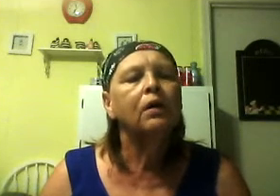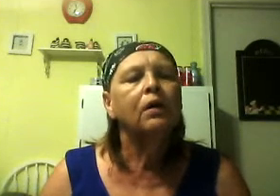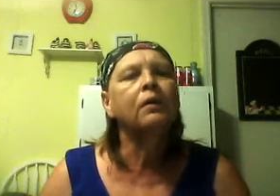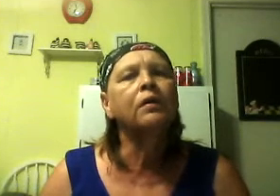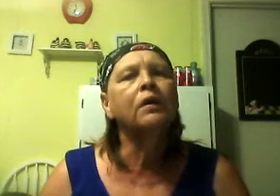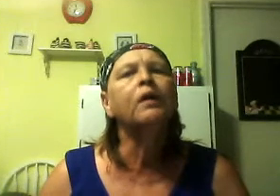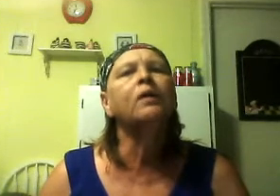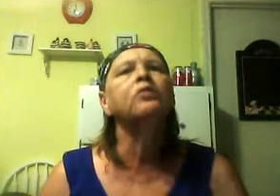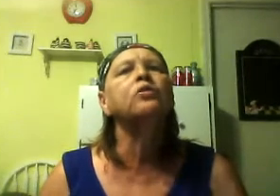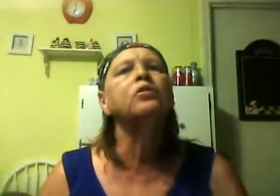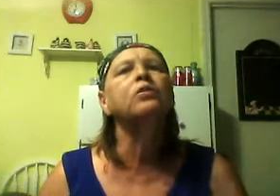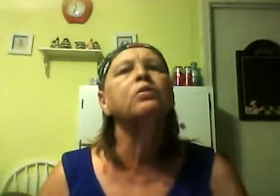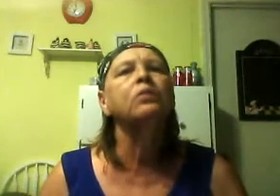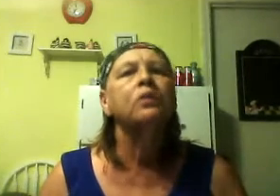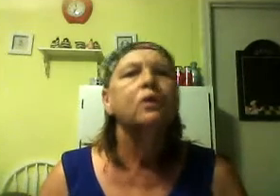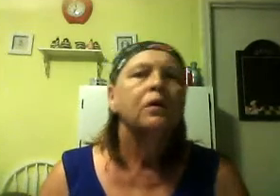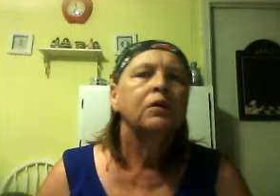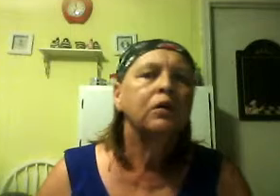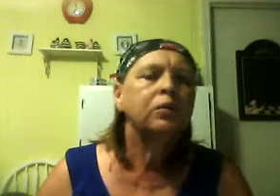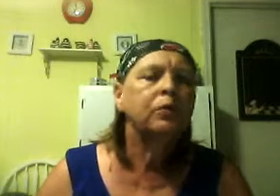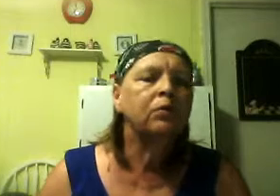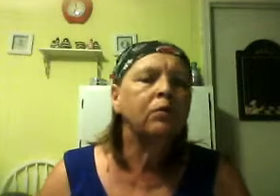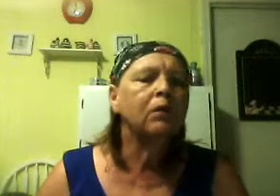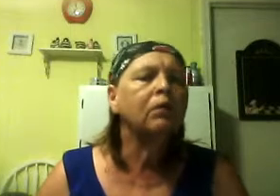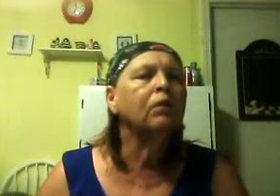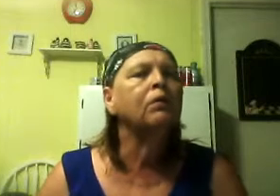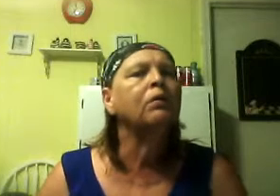far? I got you deep in my